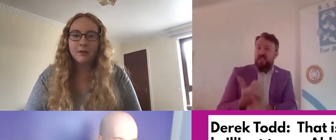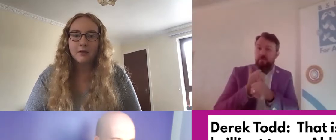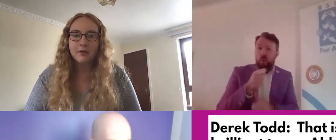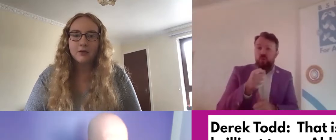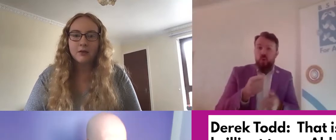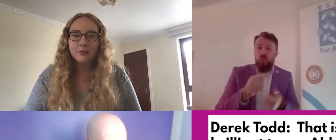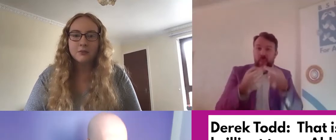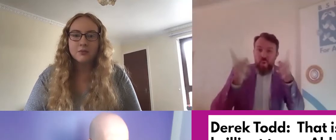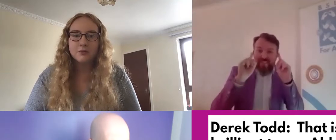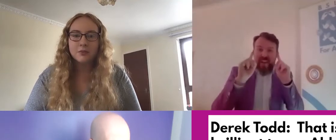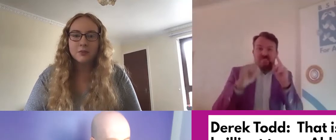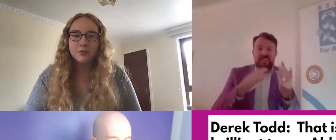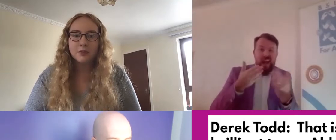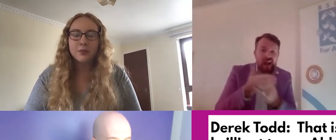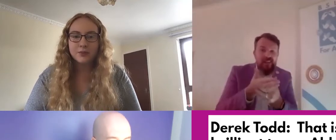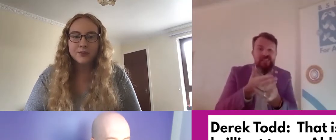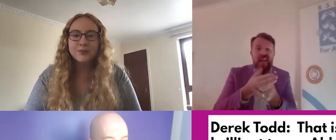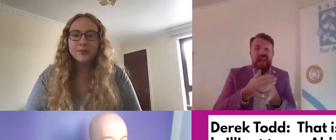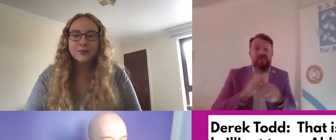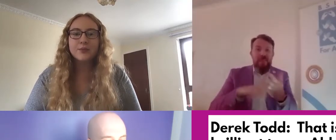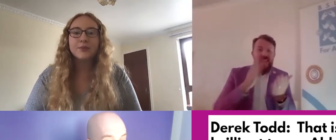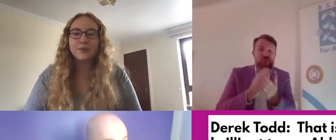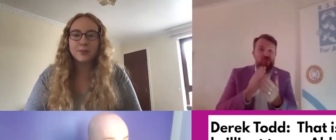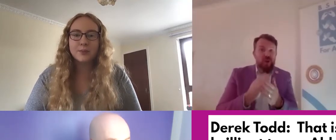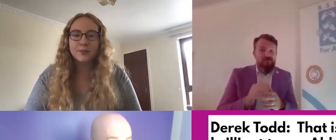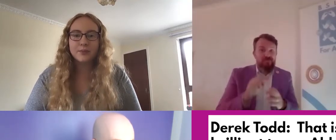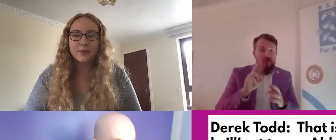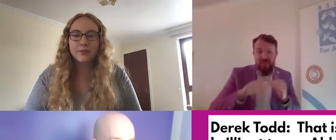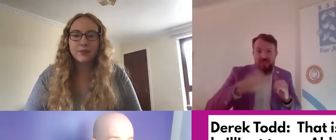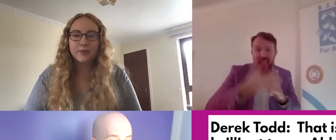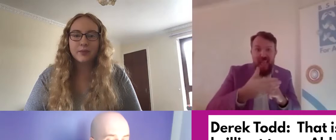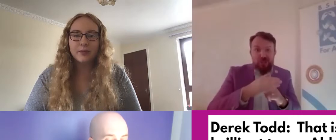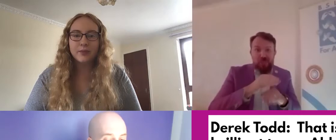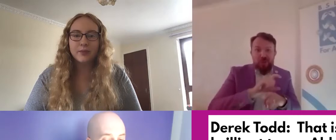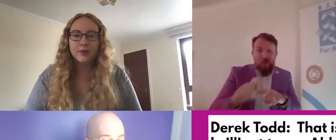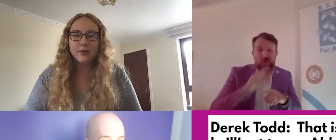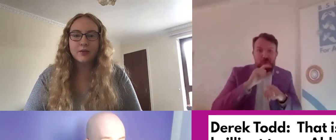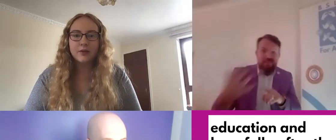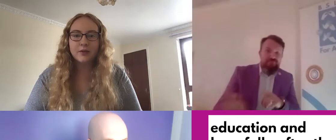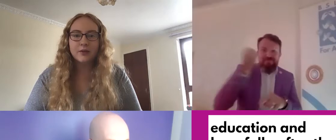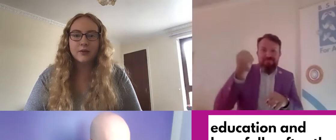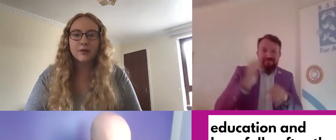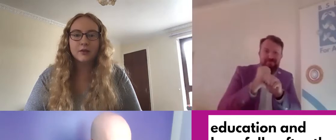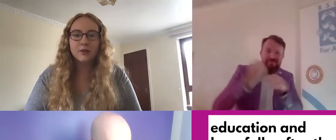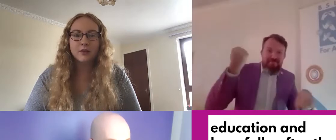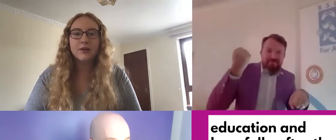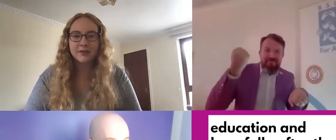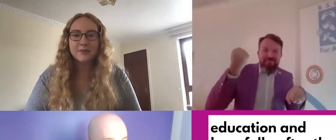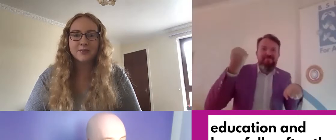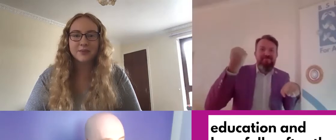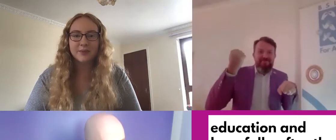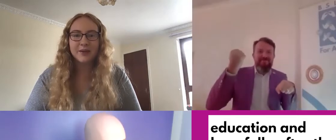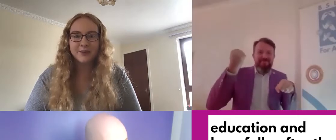Oh, that's brilliant to see, Abbie. It's really good to see that you're getting the support that you should rightly so have throughout education, and